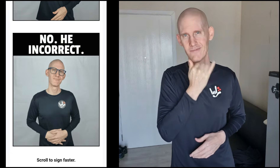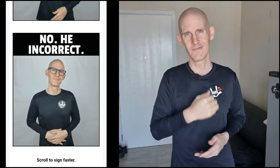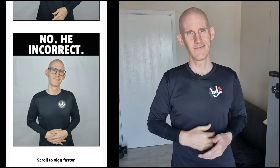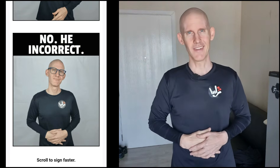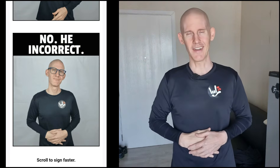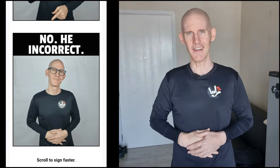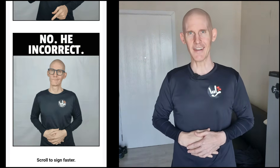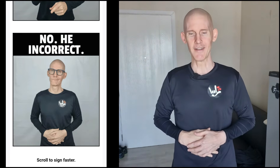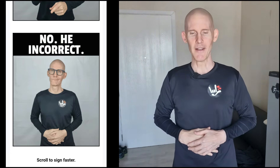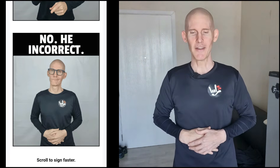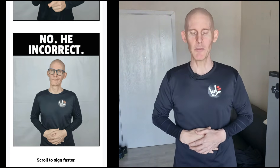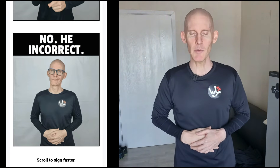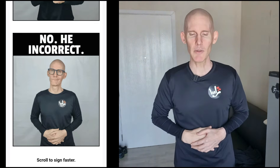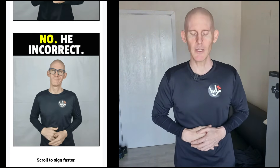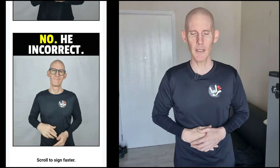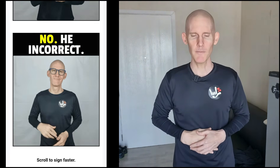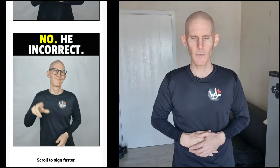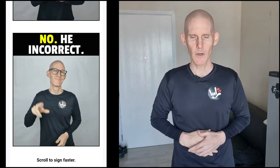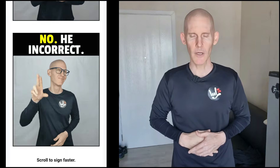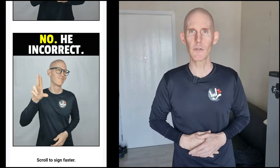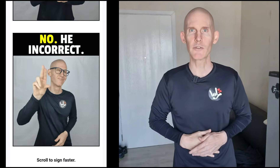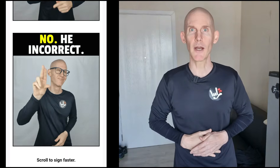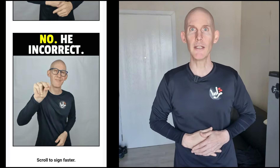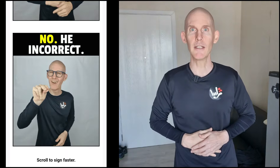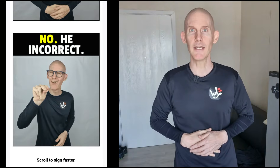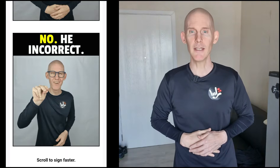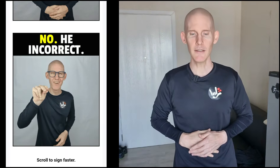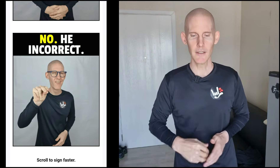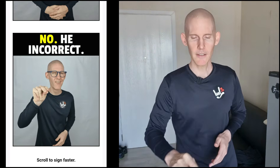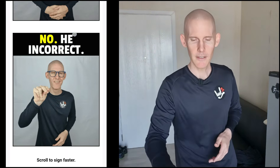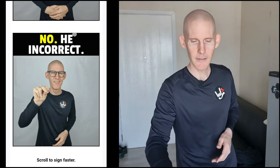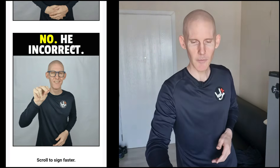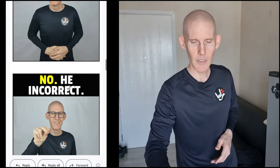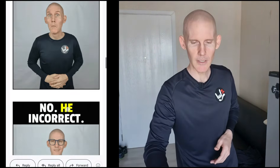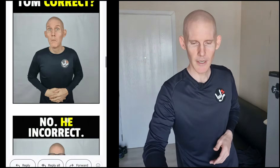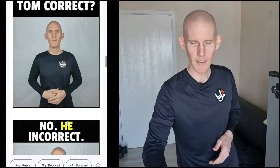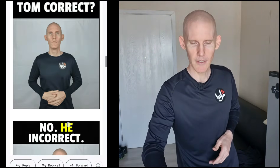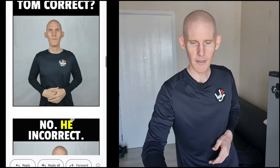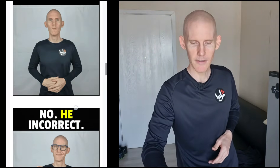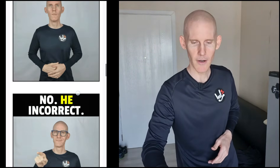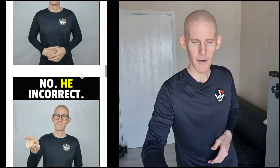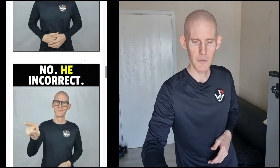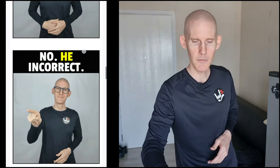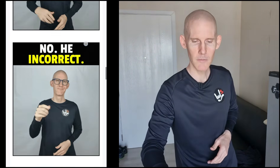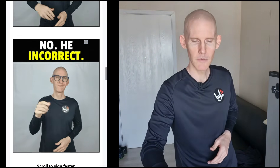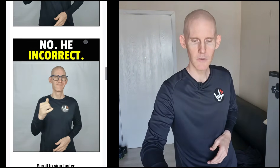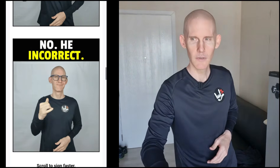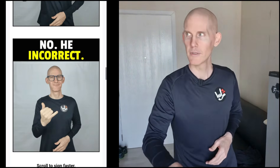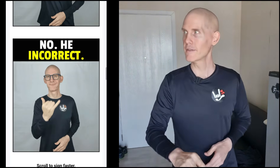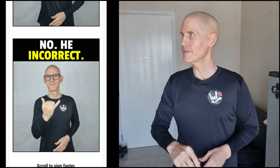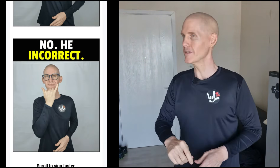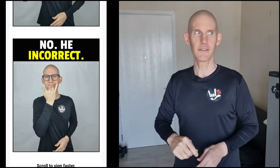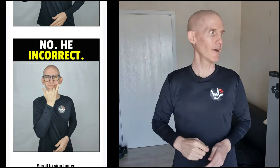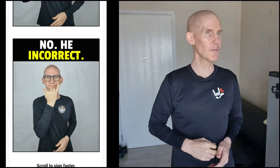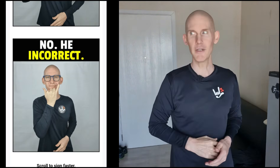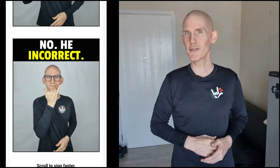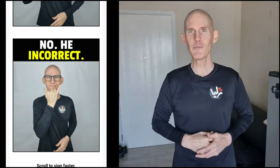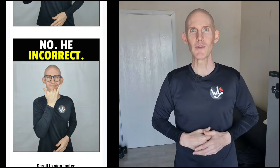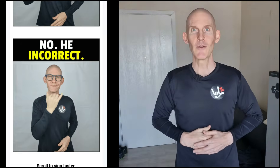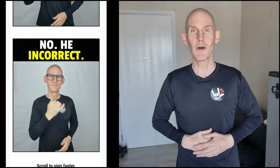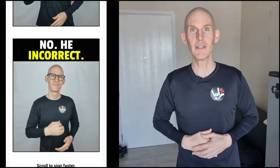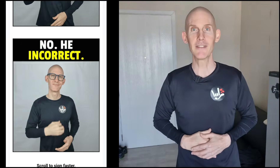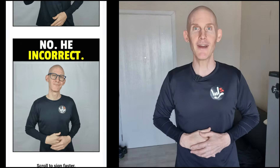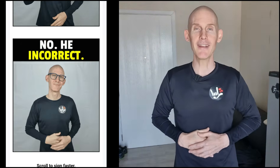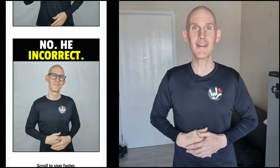incorrect. Now you might be thinking, okay, we're signing he. Does that mean that Tom? Is Tom